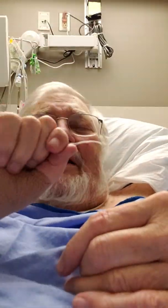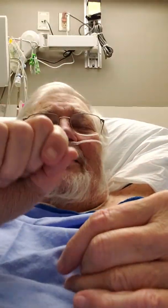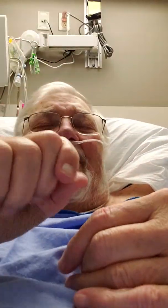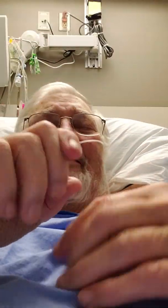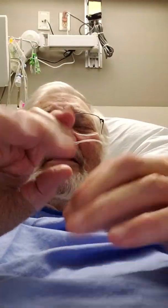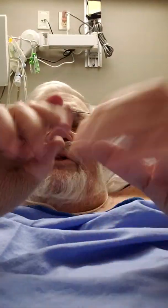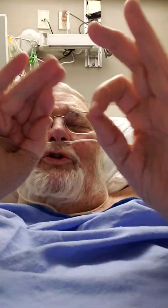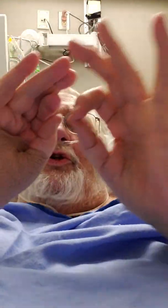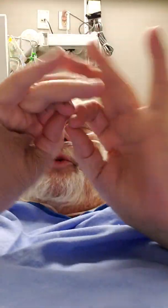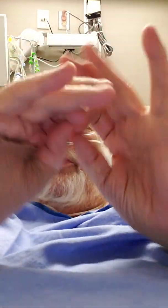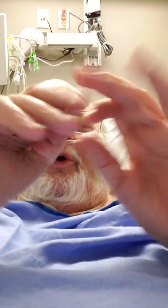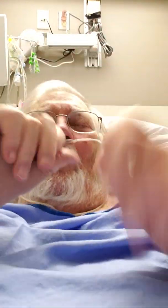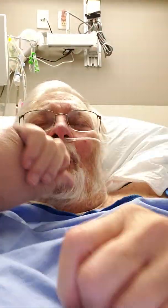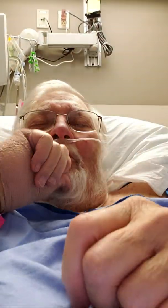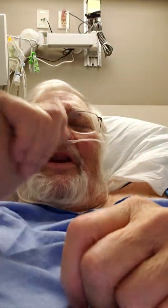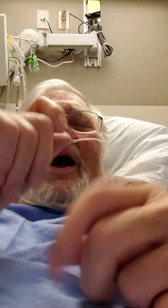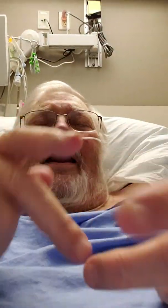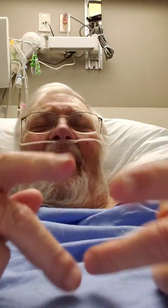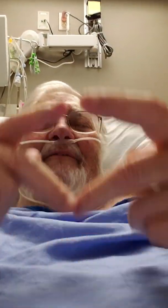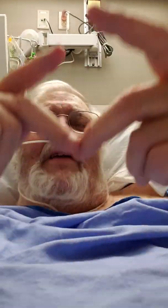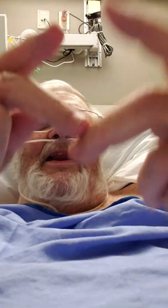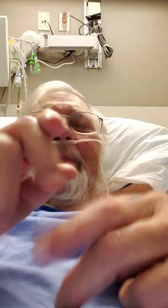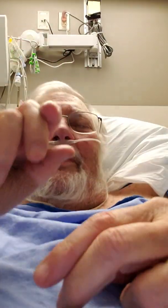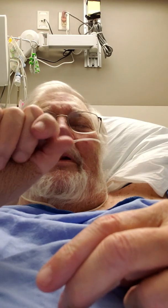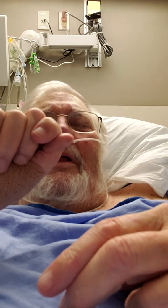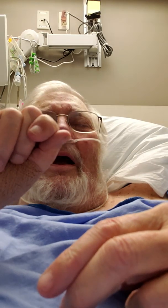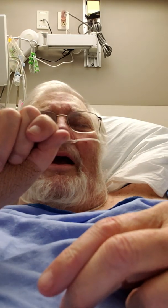it interpreter not available